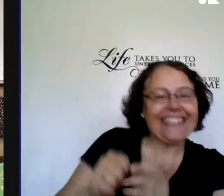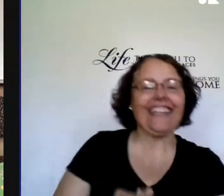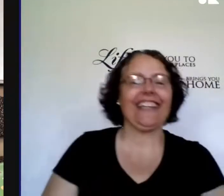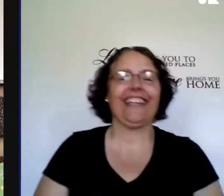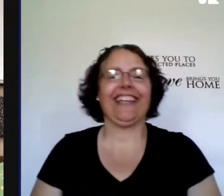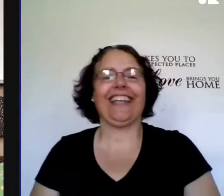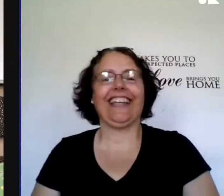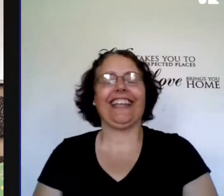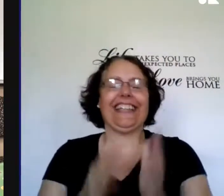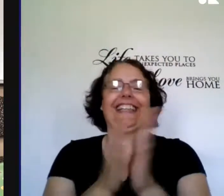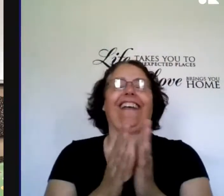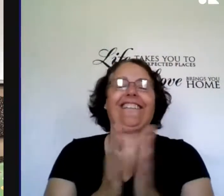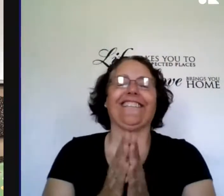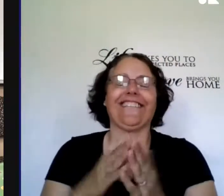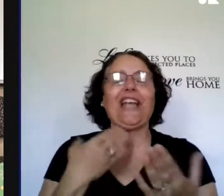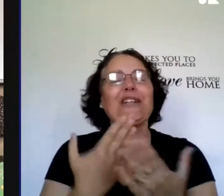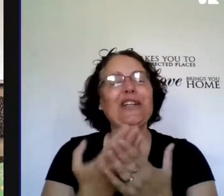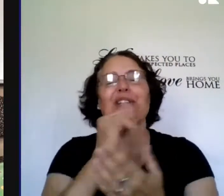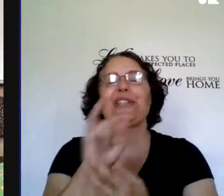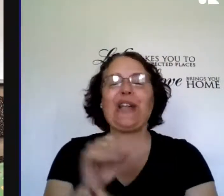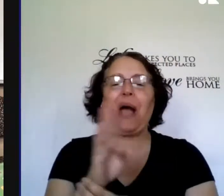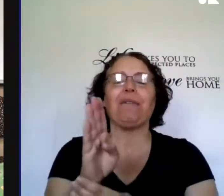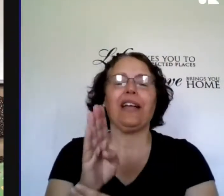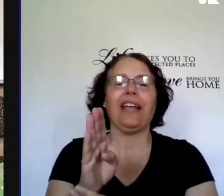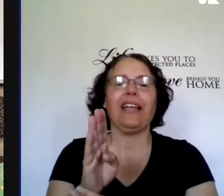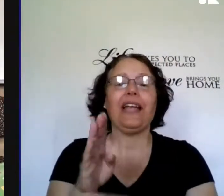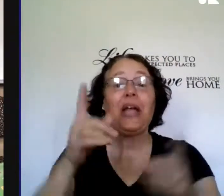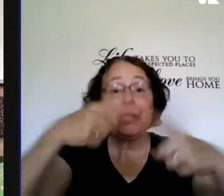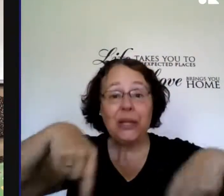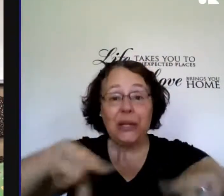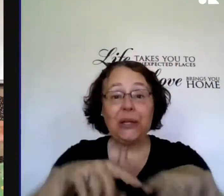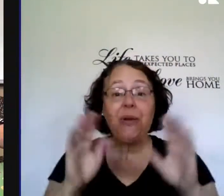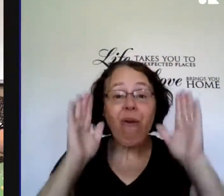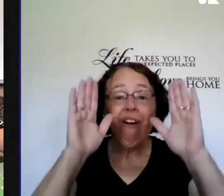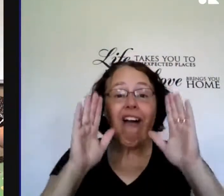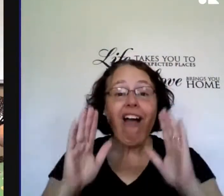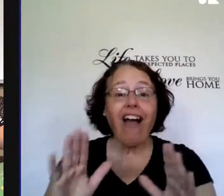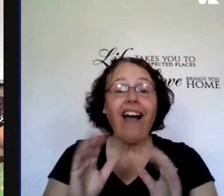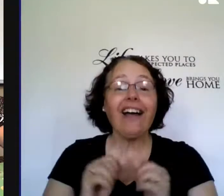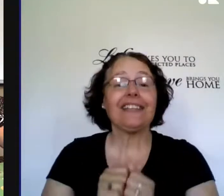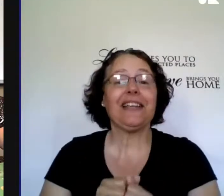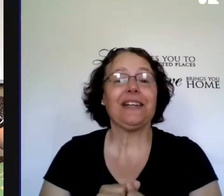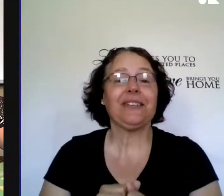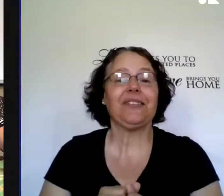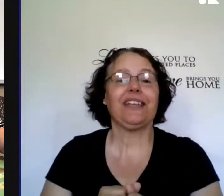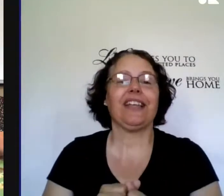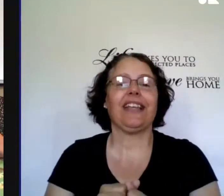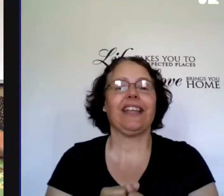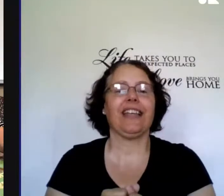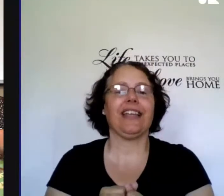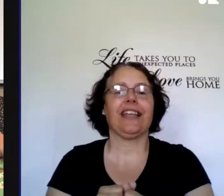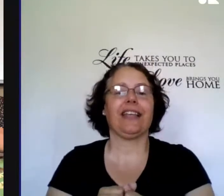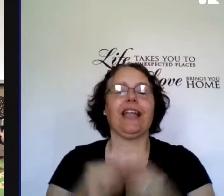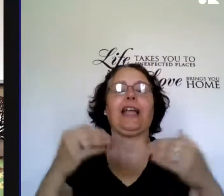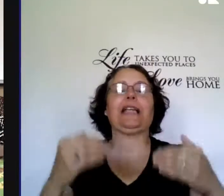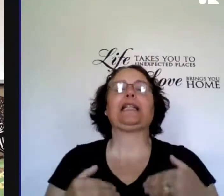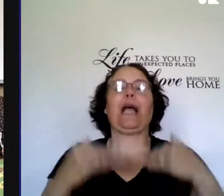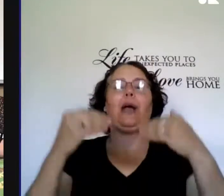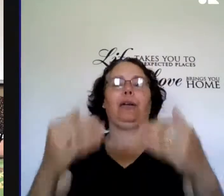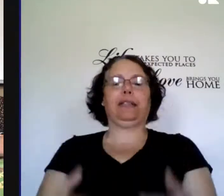Tickle someone that you love. Good job. You are awesome at that. Here we go on our